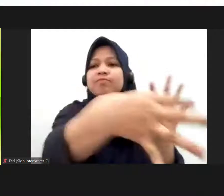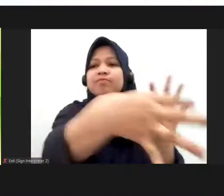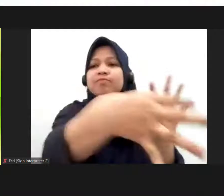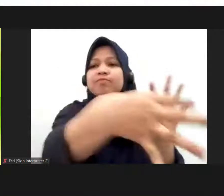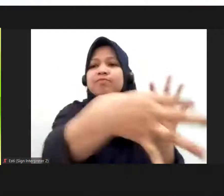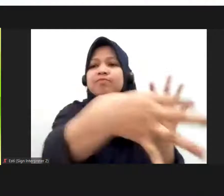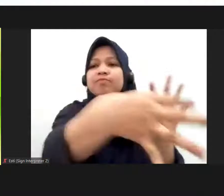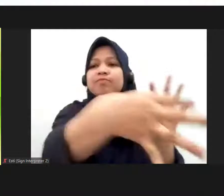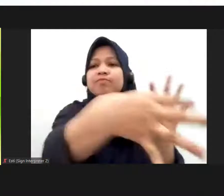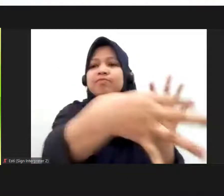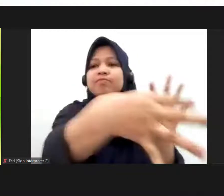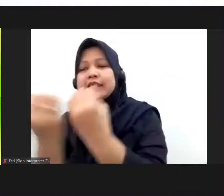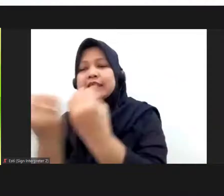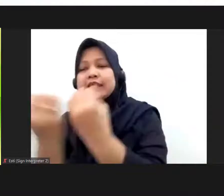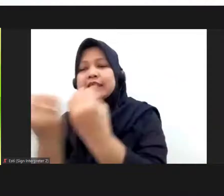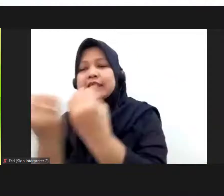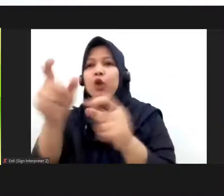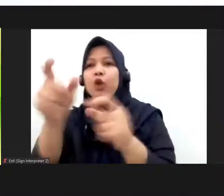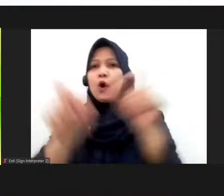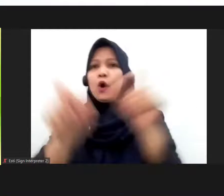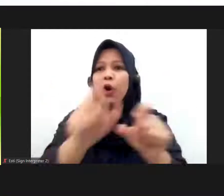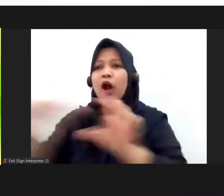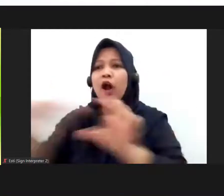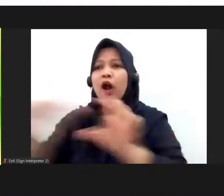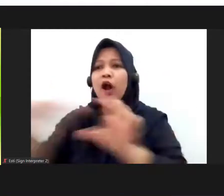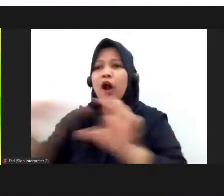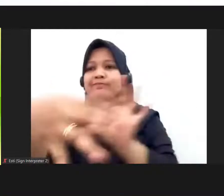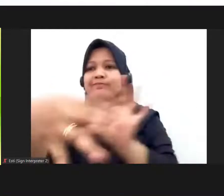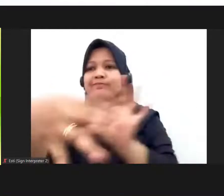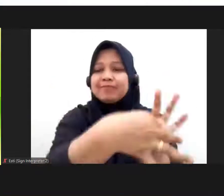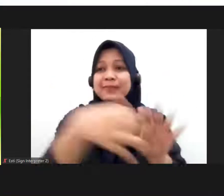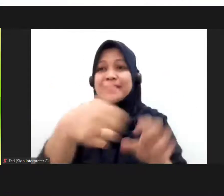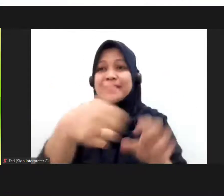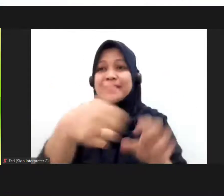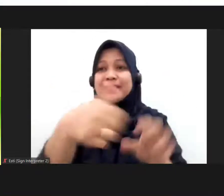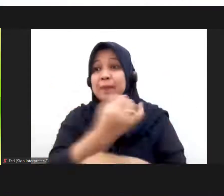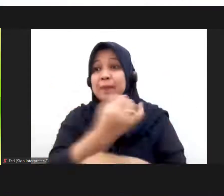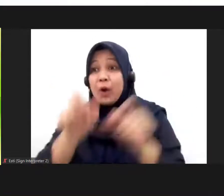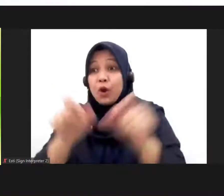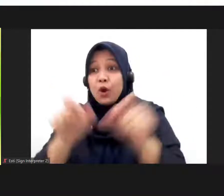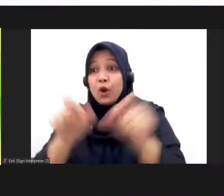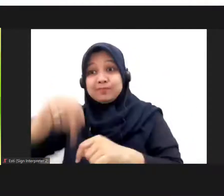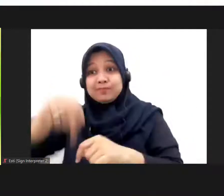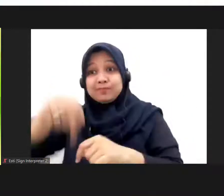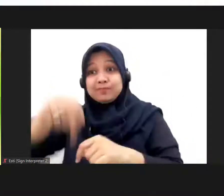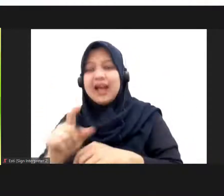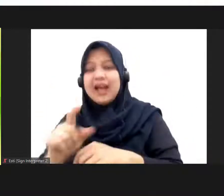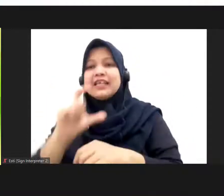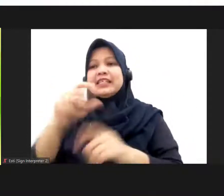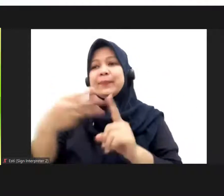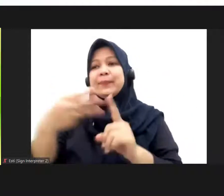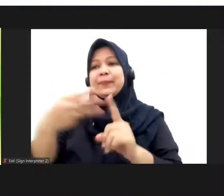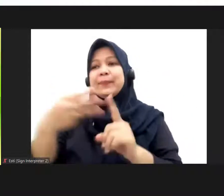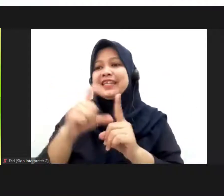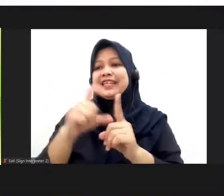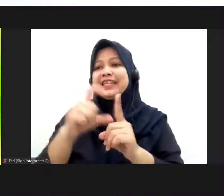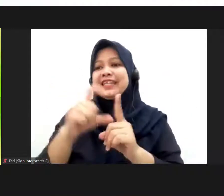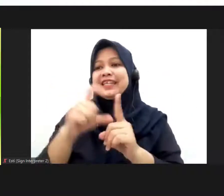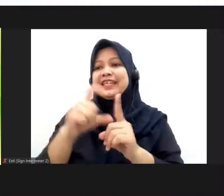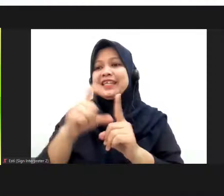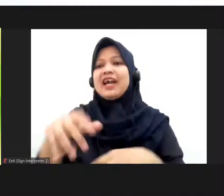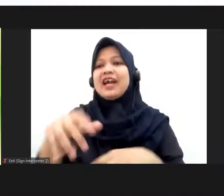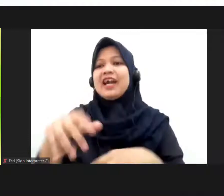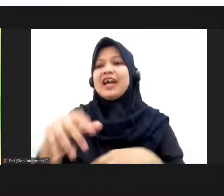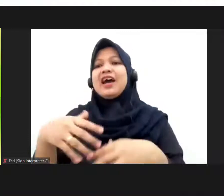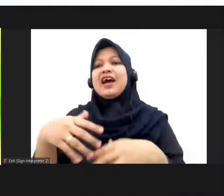so many partners. I believe some of them are here now with DAPC, BDC, National Anti-Poverty Commission, Victims of Disaster